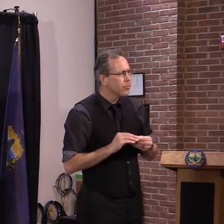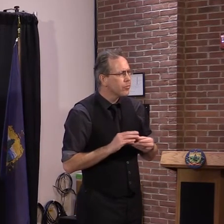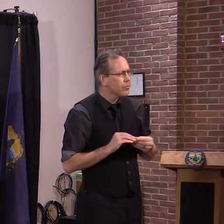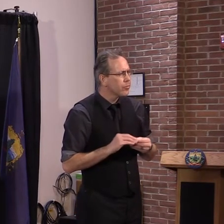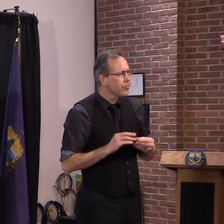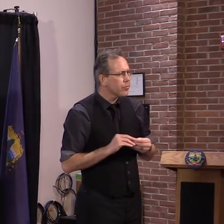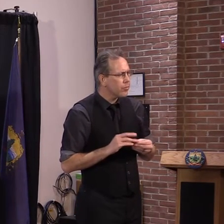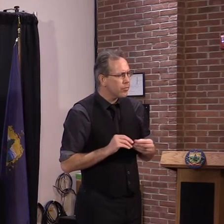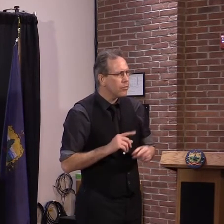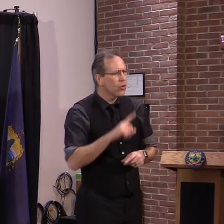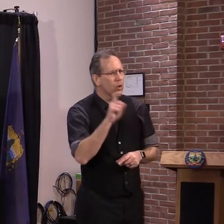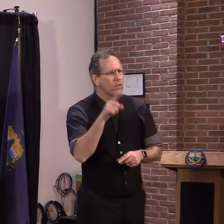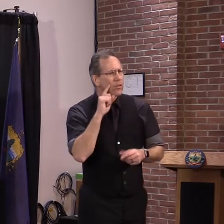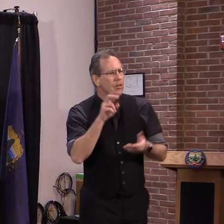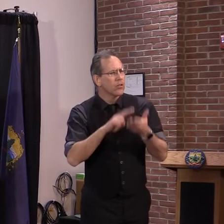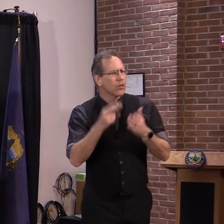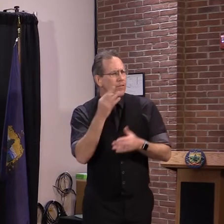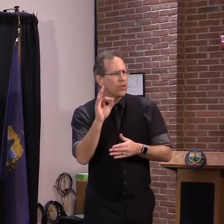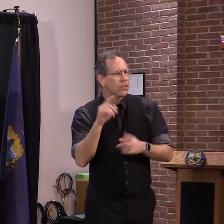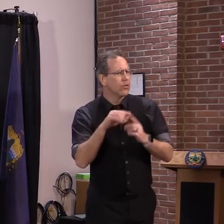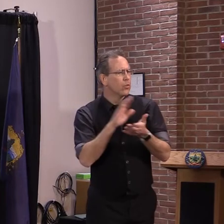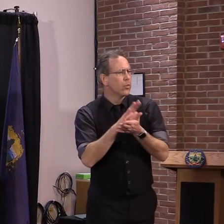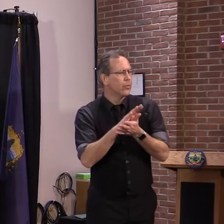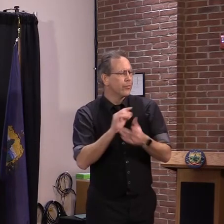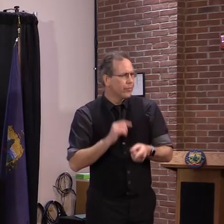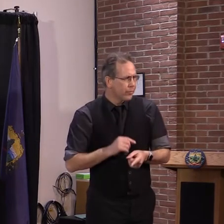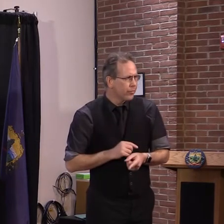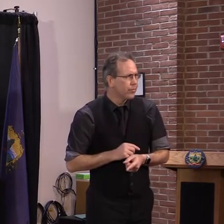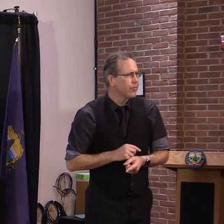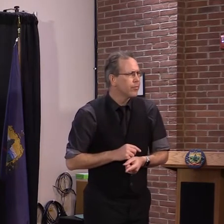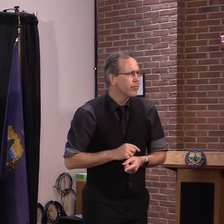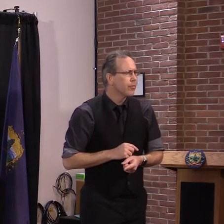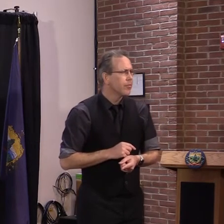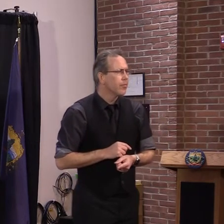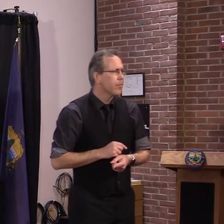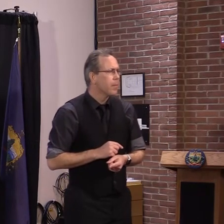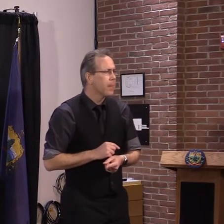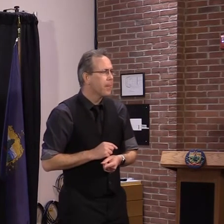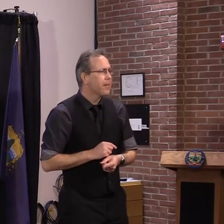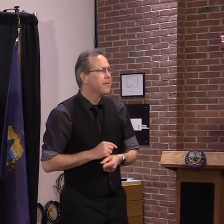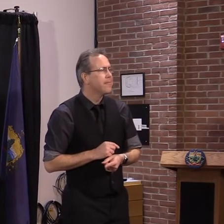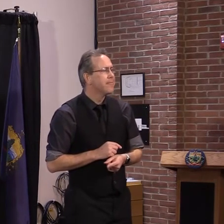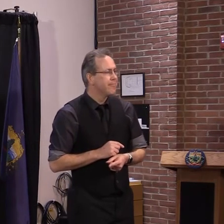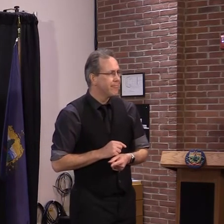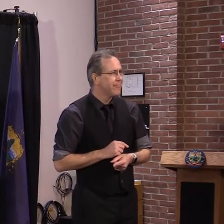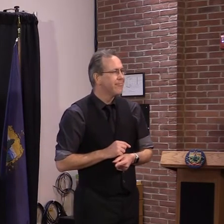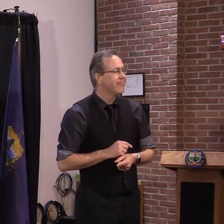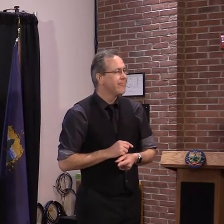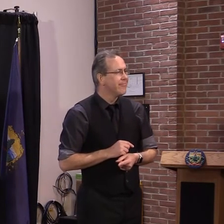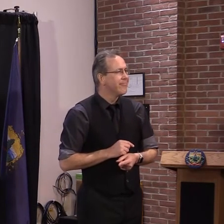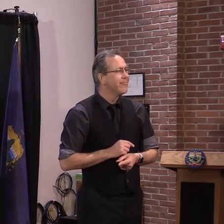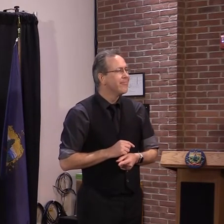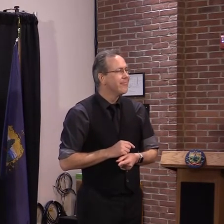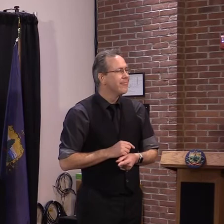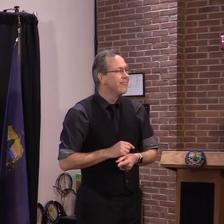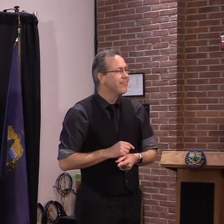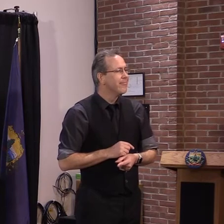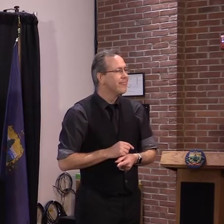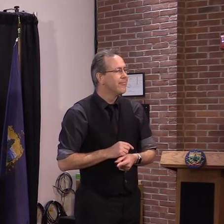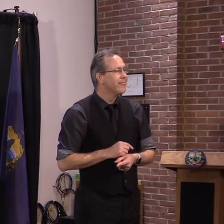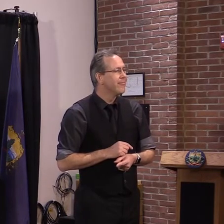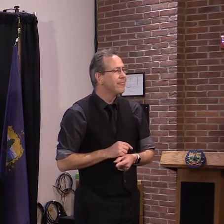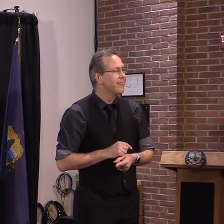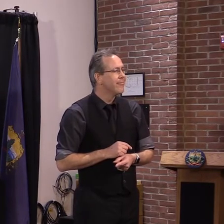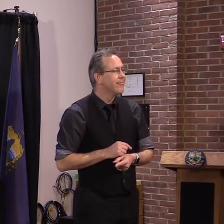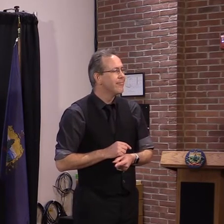I suppose, you know, nobody wants to go backwards on this, the trend that's happening in schools right now. I know we're seeing our cases in our